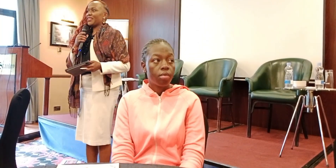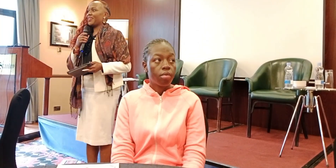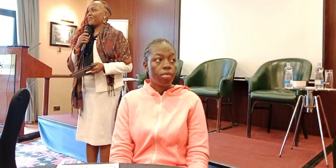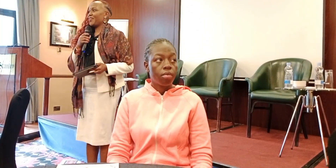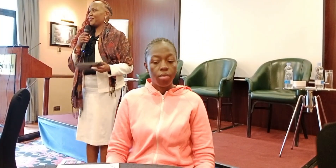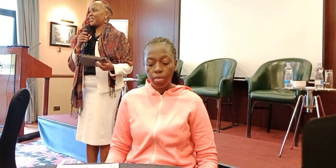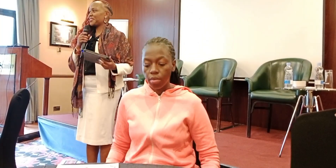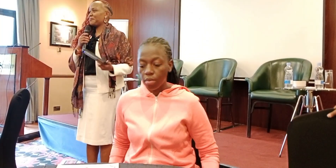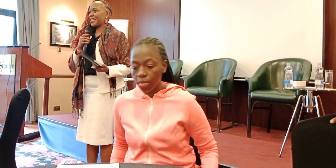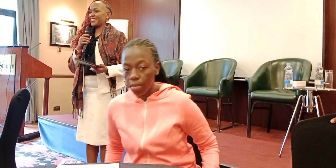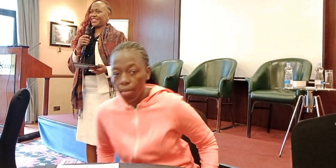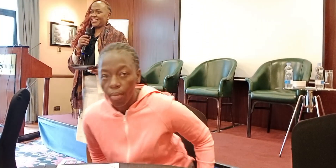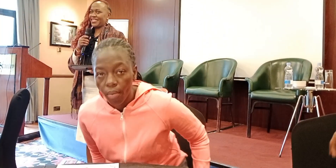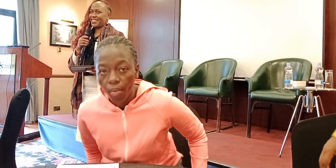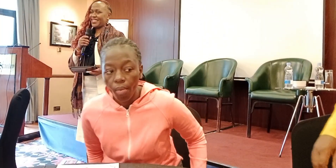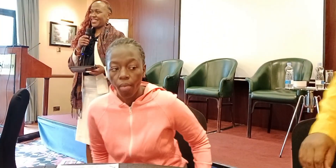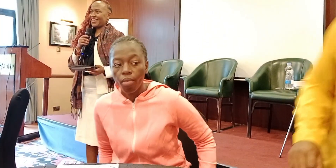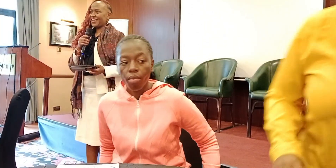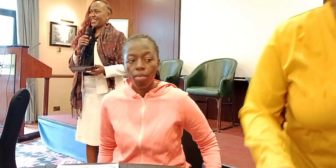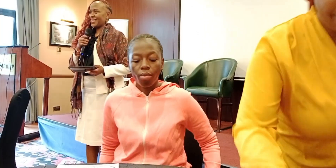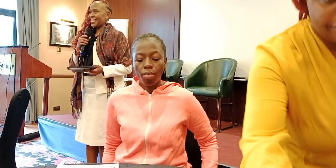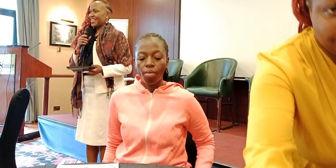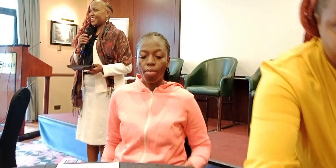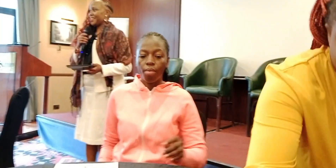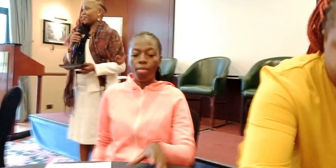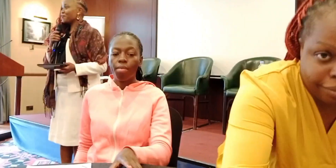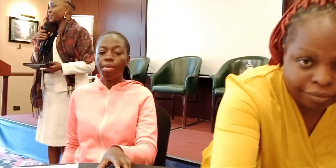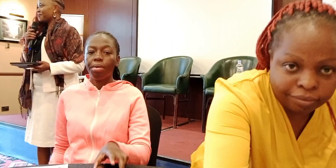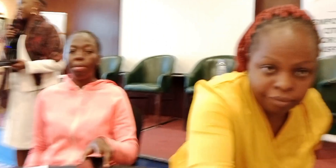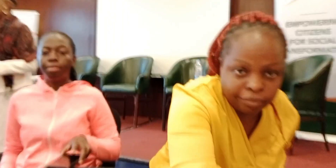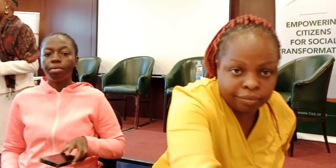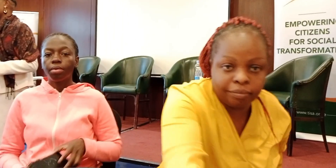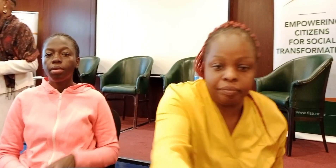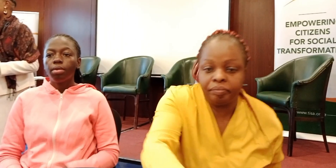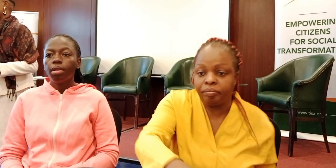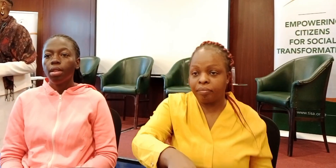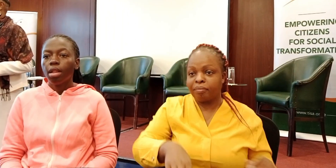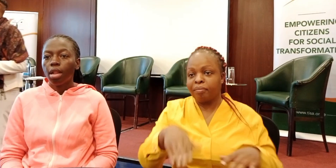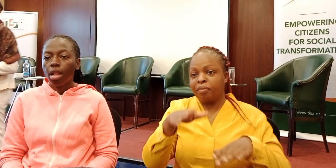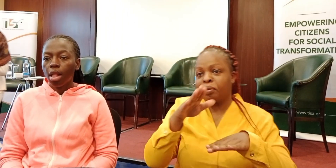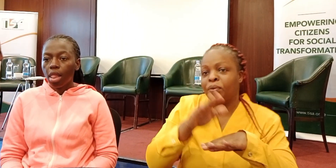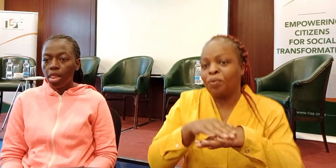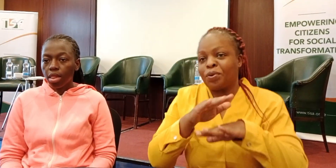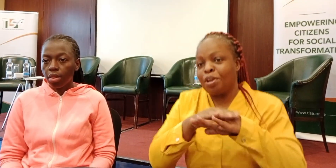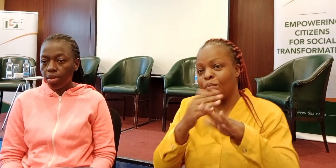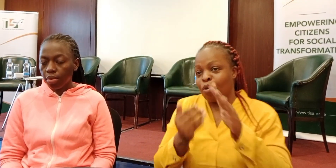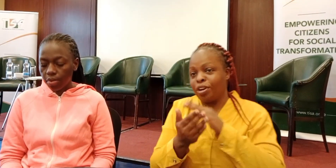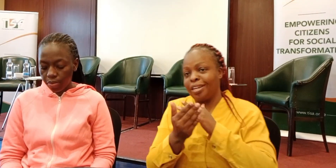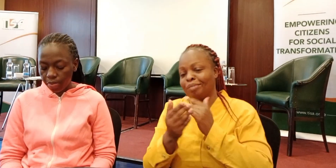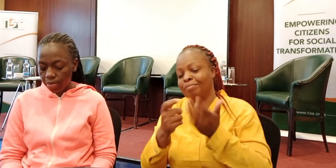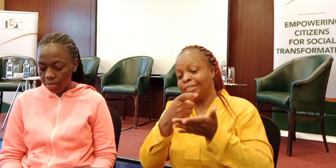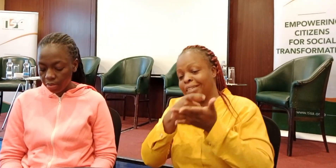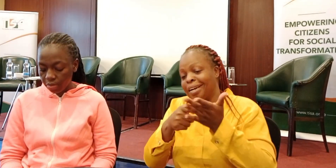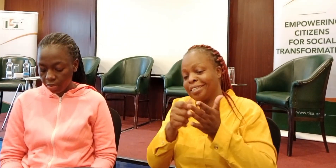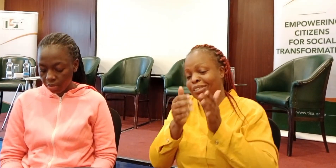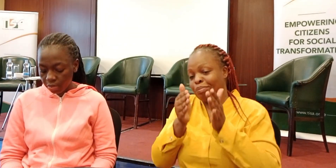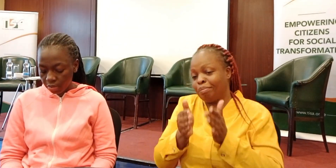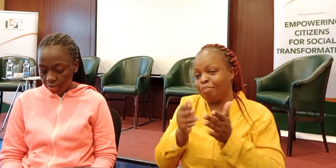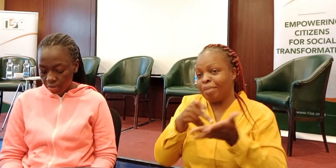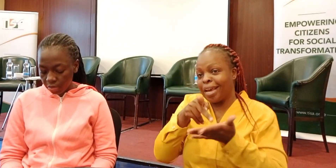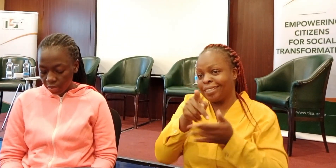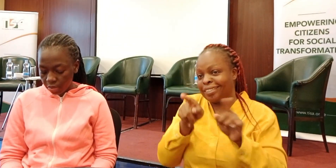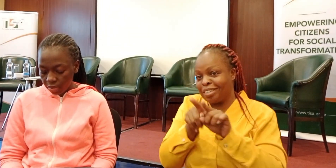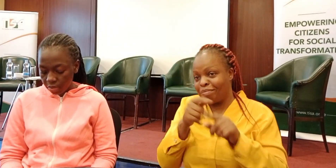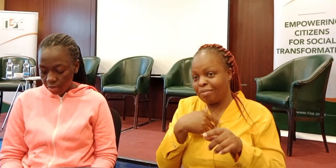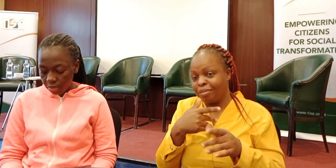Good morning, fellow taxpayers. Good morning, fellow taxpayers. Allow me to write on the